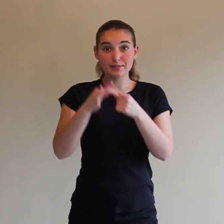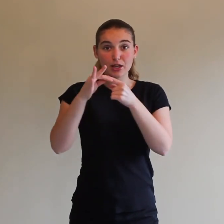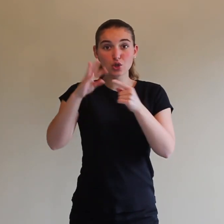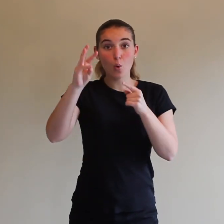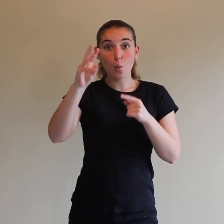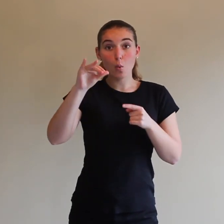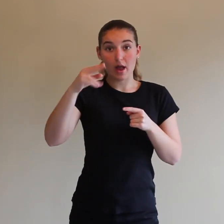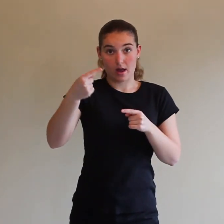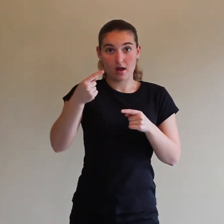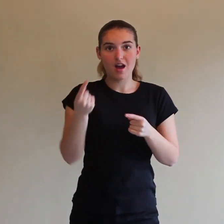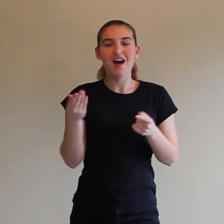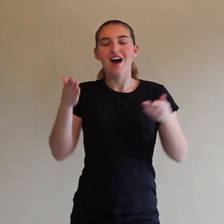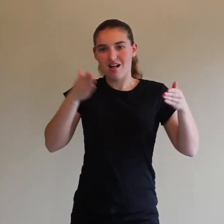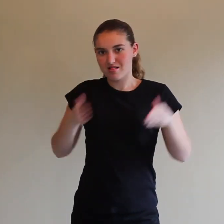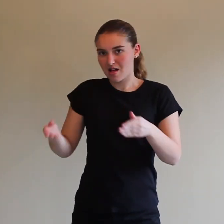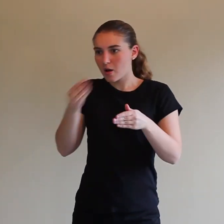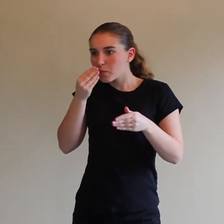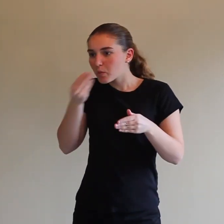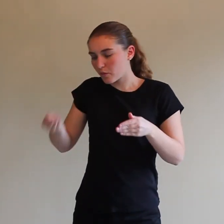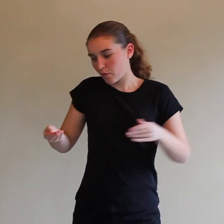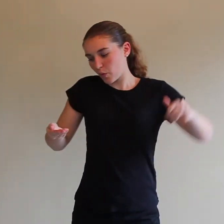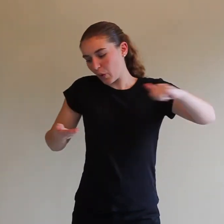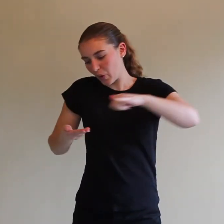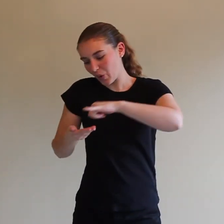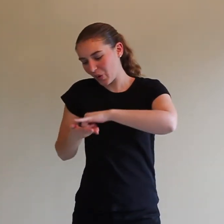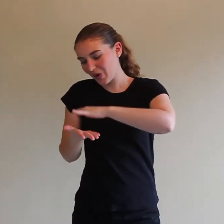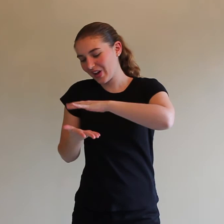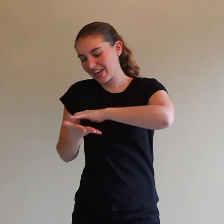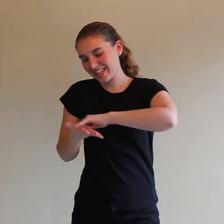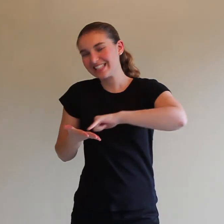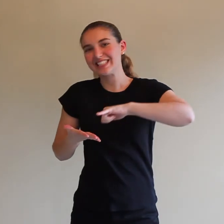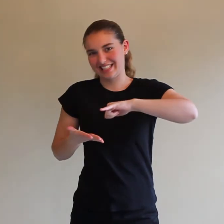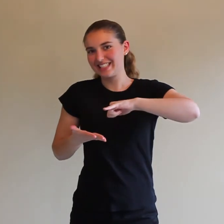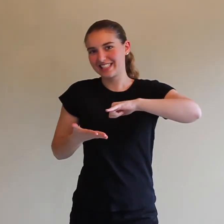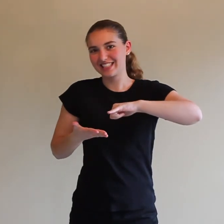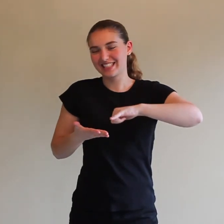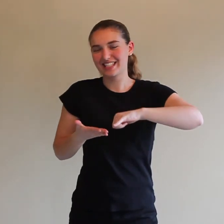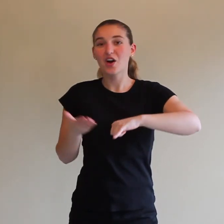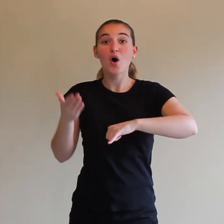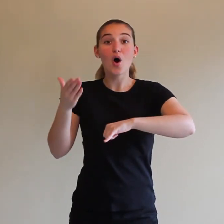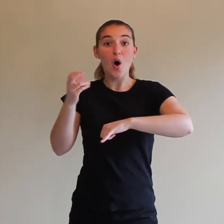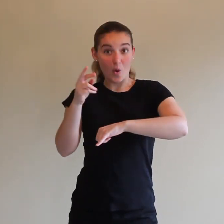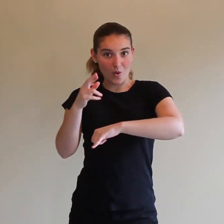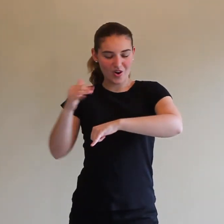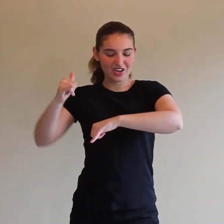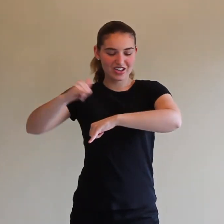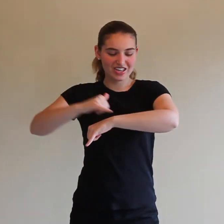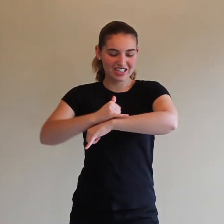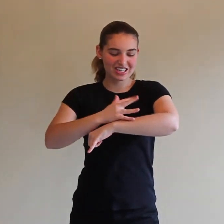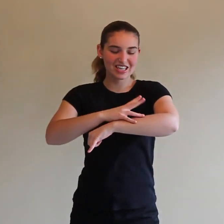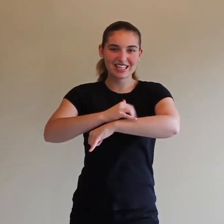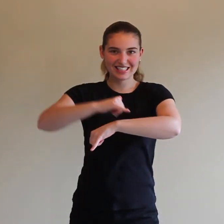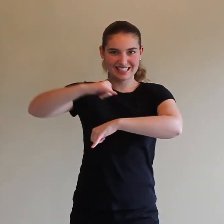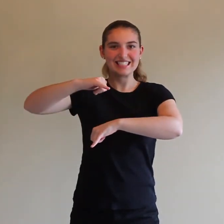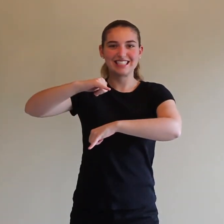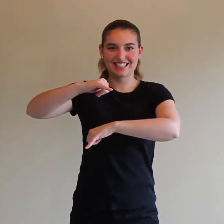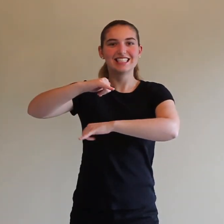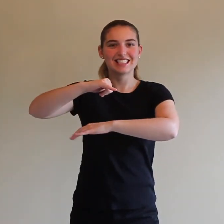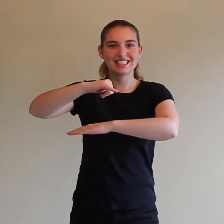extra wings around their mouths that allow them to gently take the food right out of my hand. In the wild, they use those wings